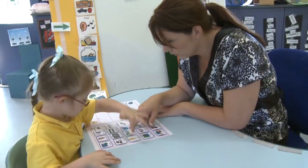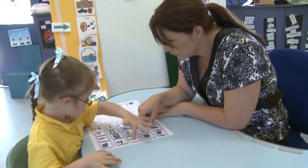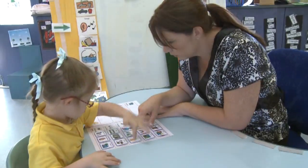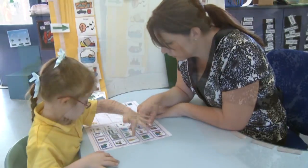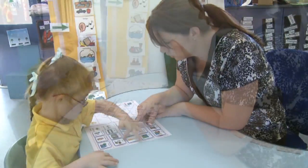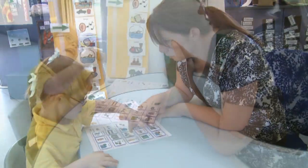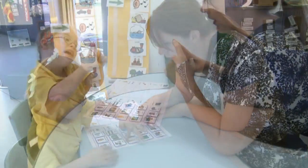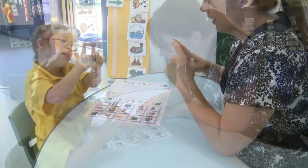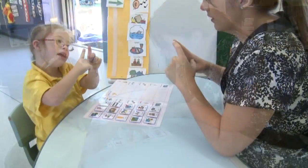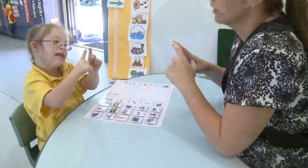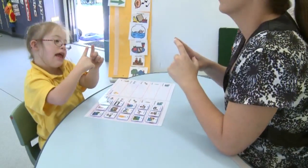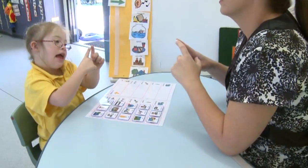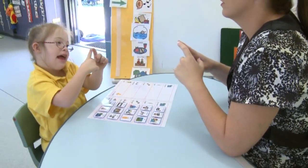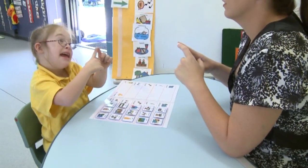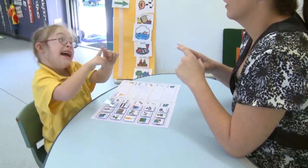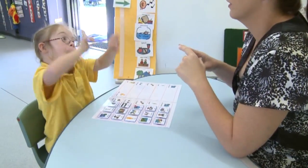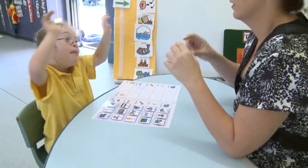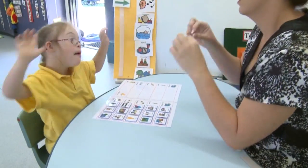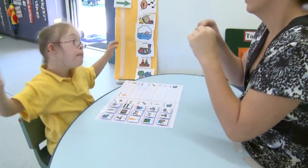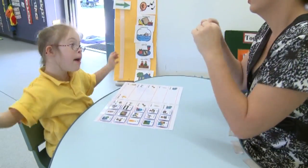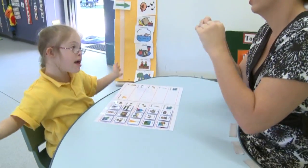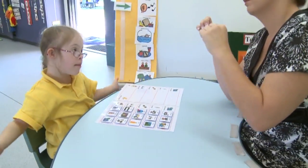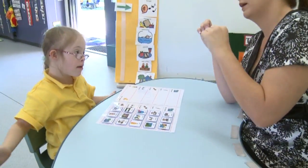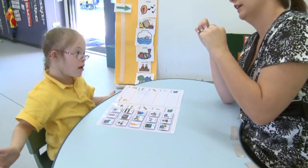positive attitude towards literacy and communication. Did you go with Bailey?